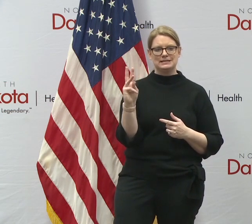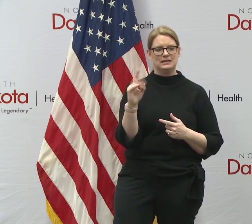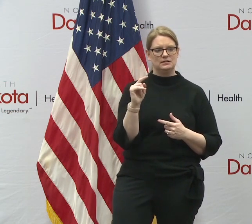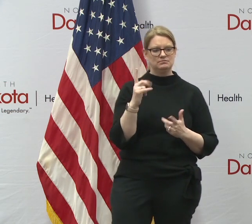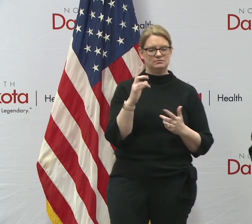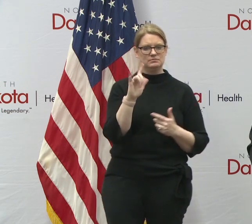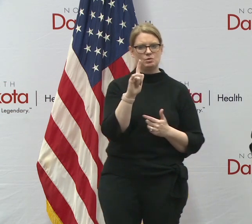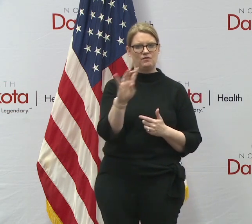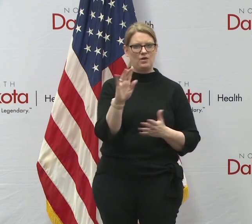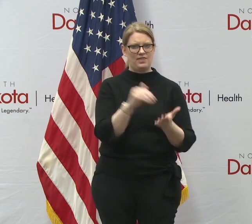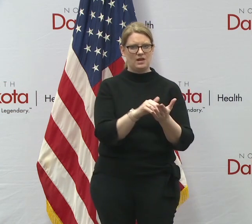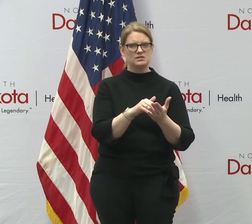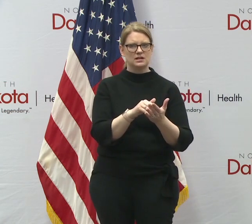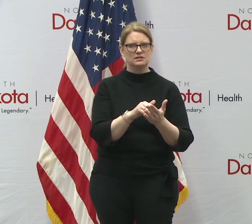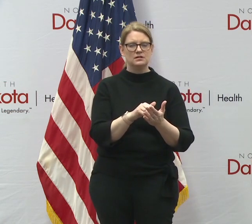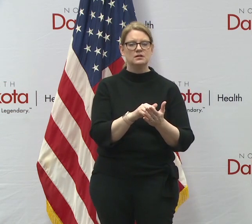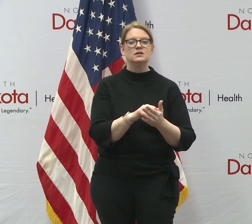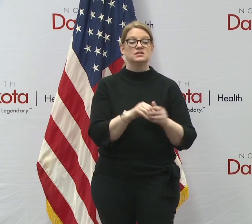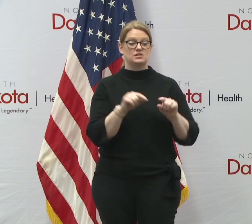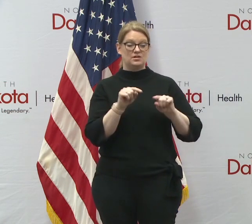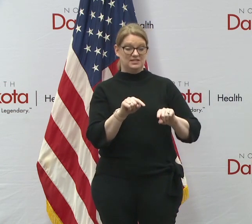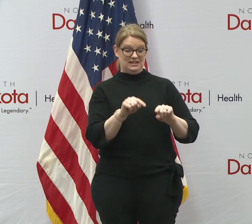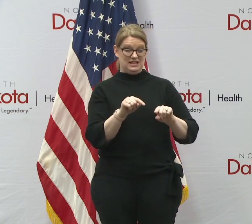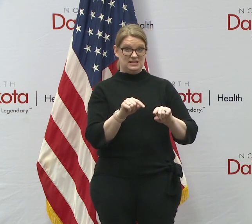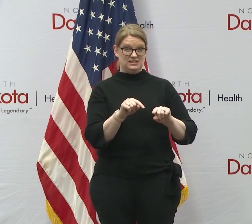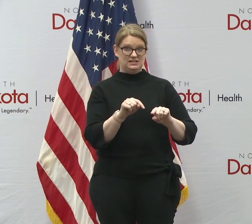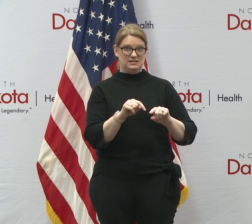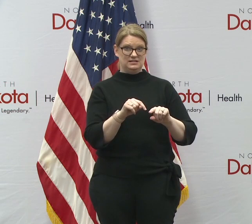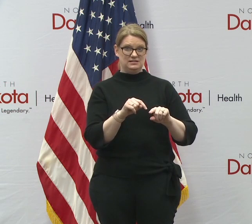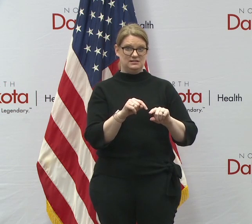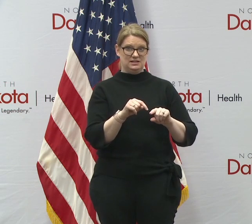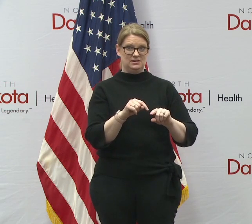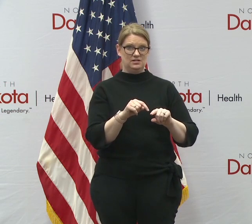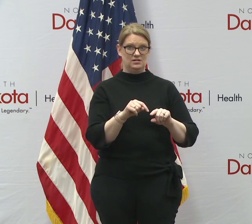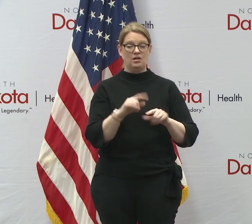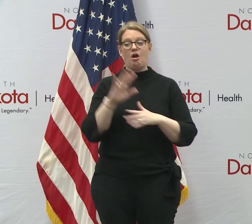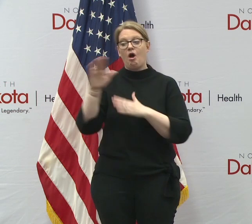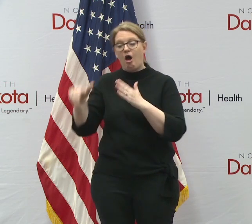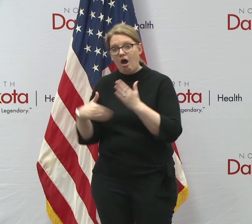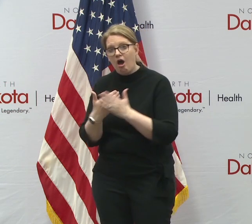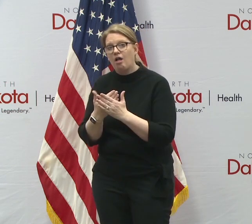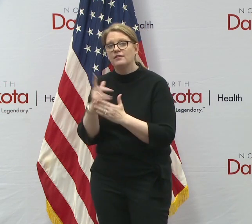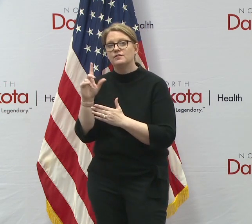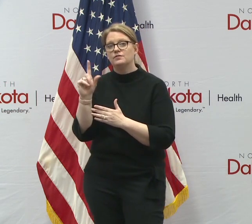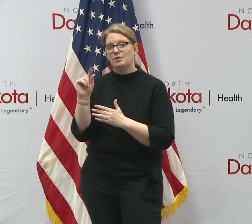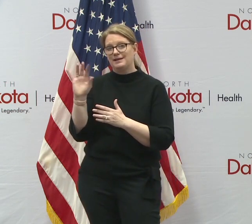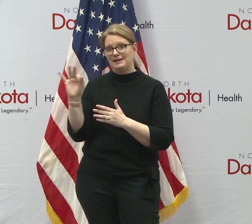that, as we did yesterday, to all of 2019 was 20,500. So we've